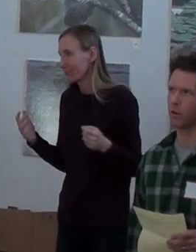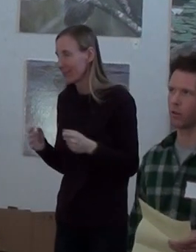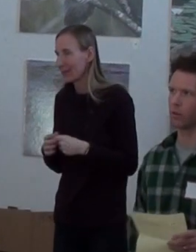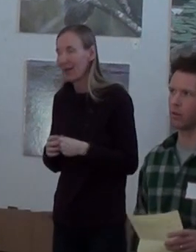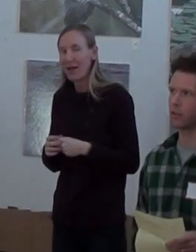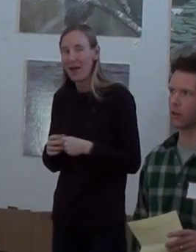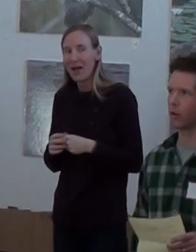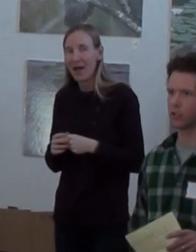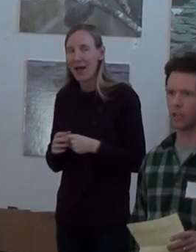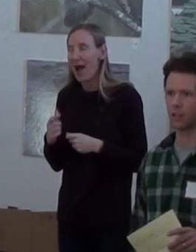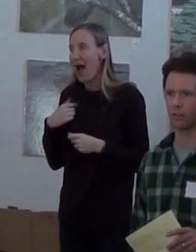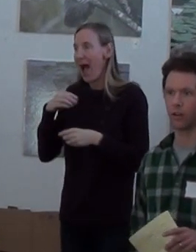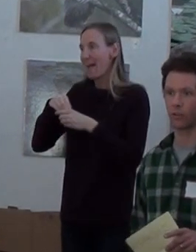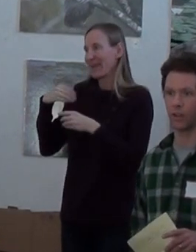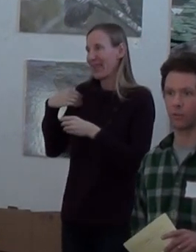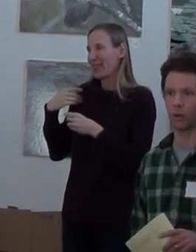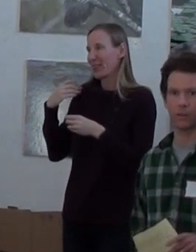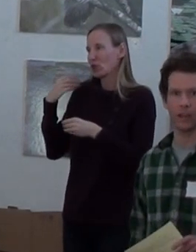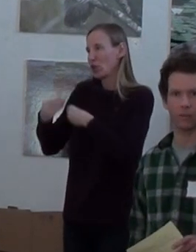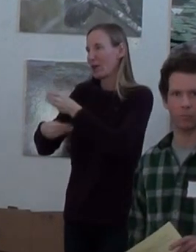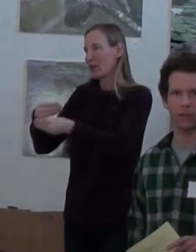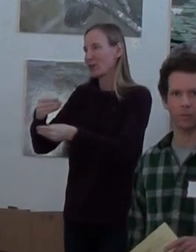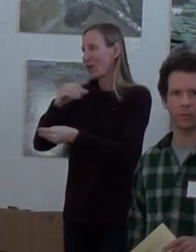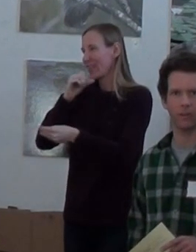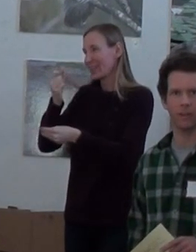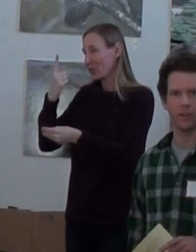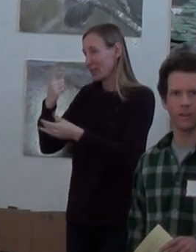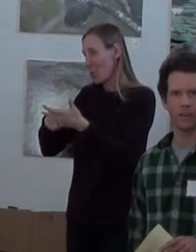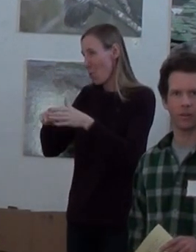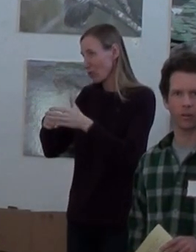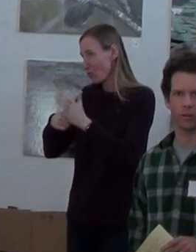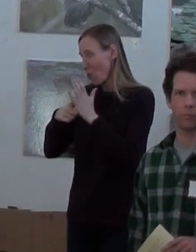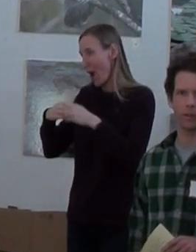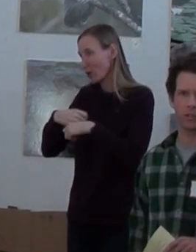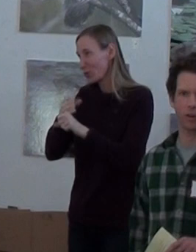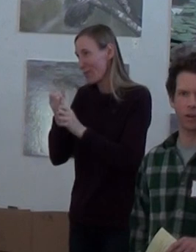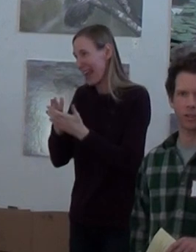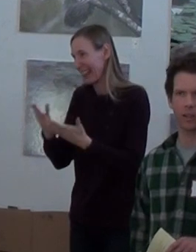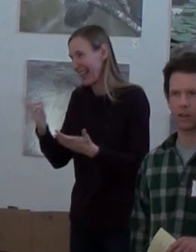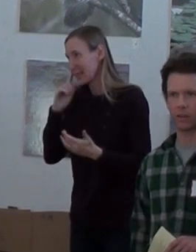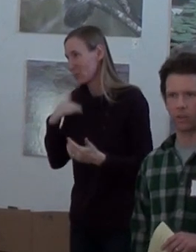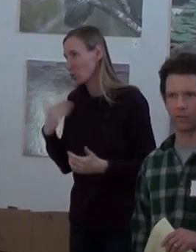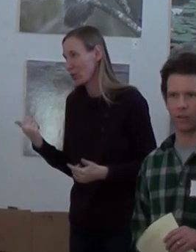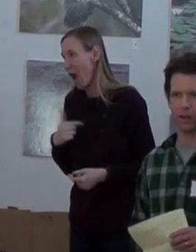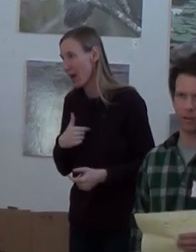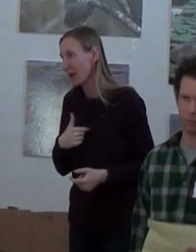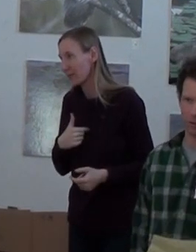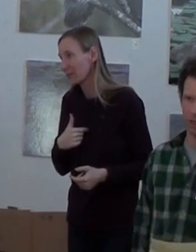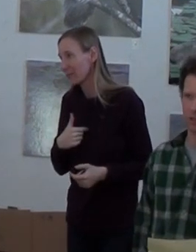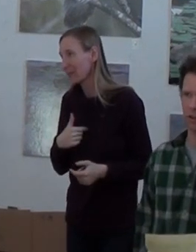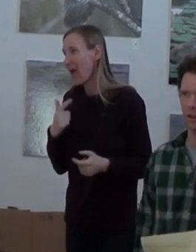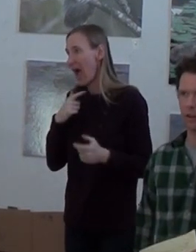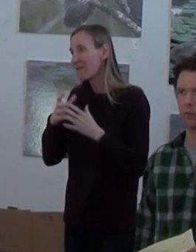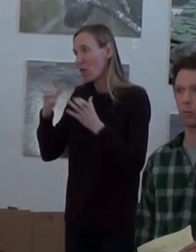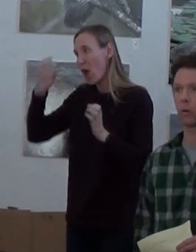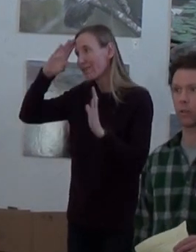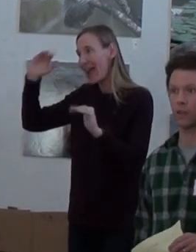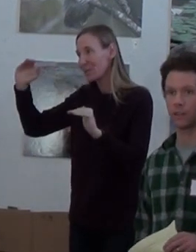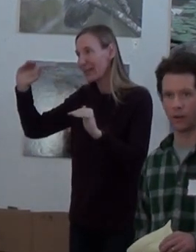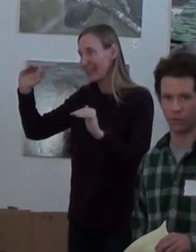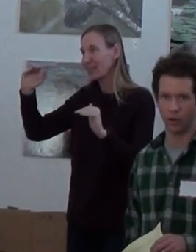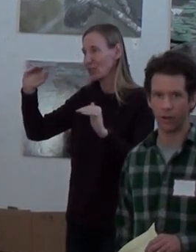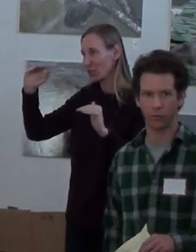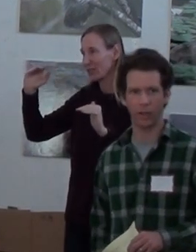you know, I'm one of those, I'm in the generation that doesn't understand what it takes to make something. You know, I'm in the generation that has a lot of expectation on that they're